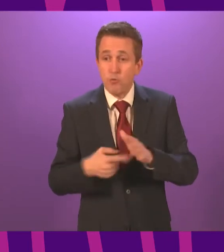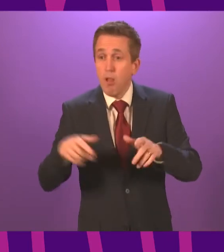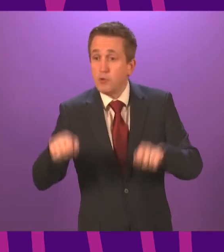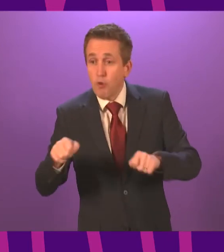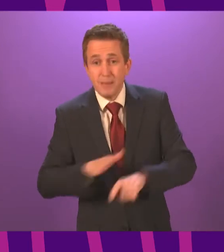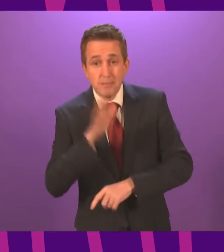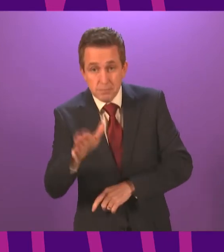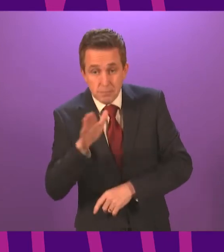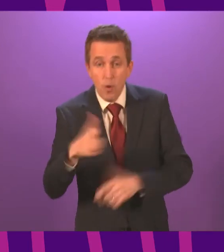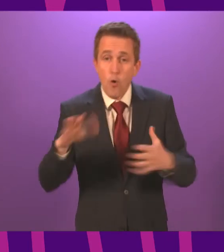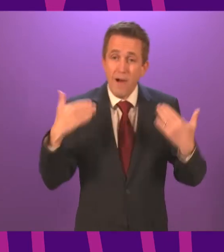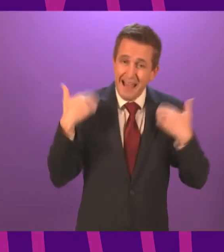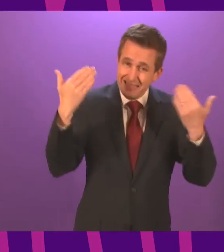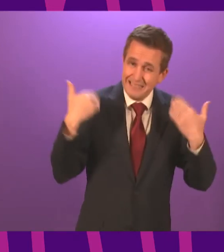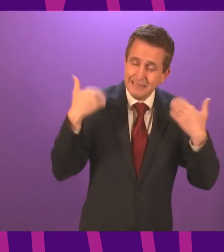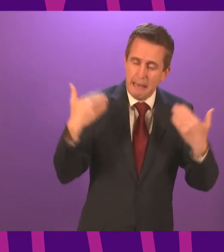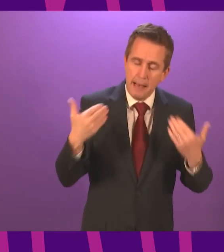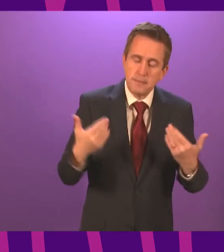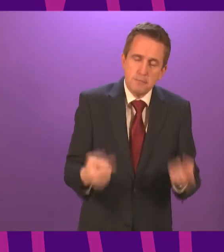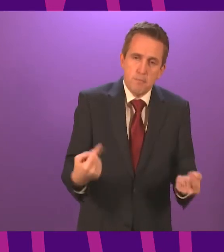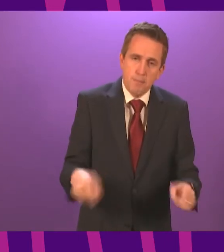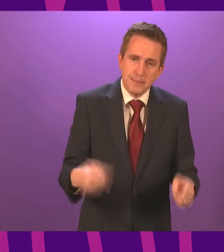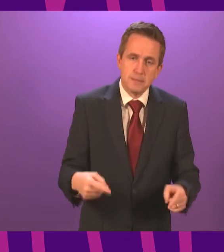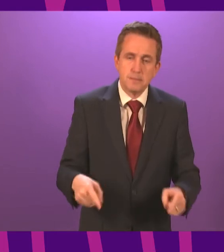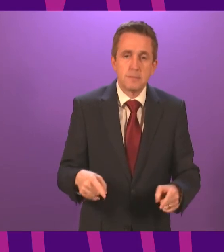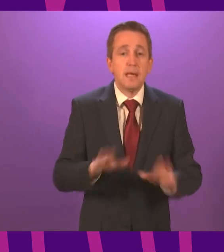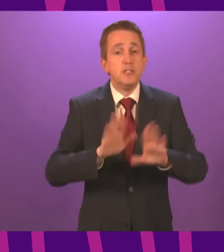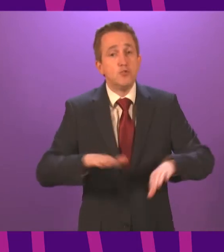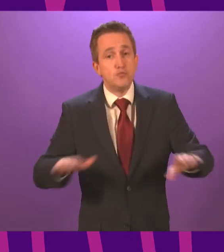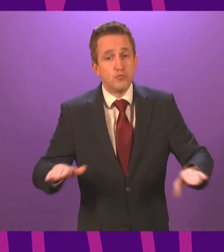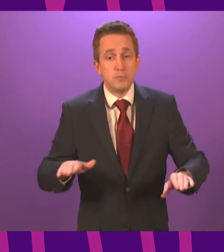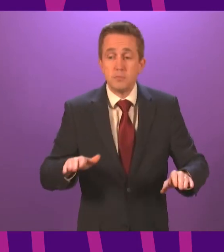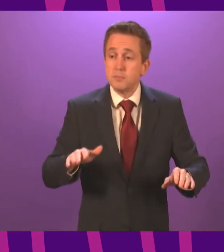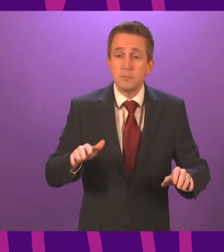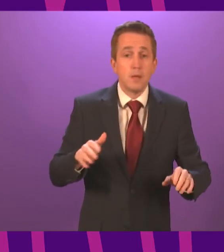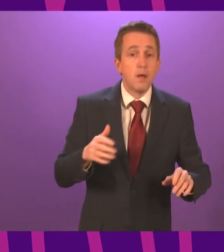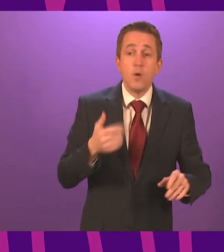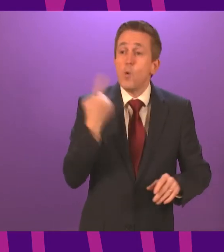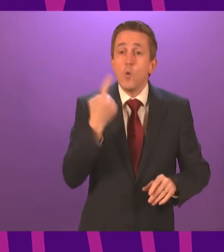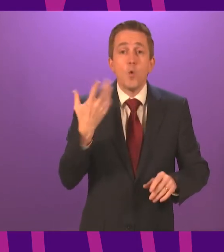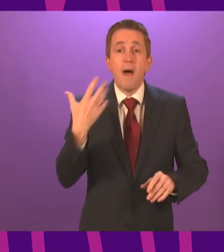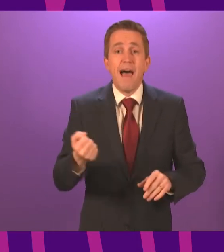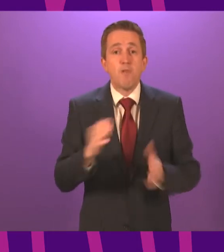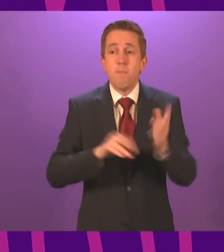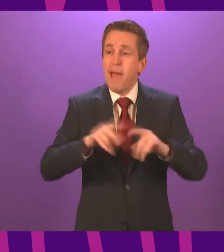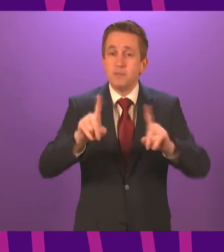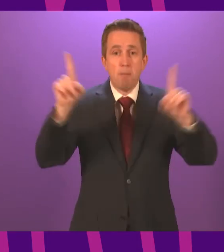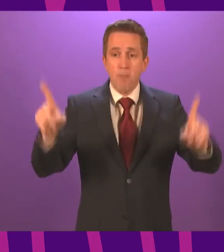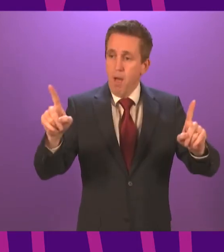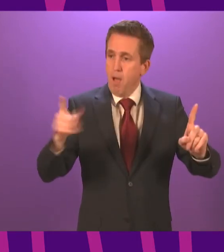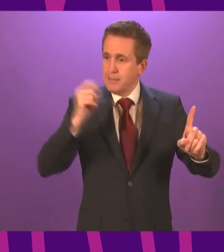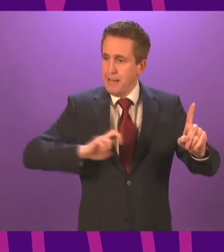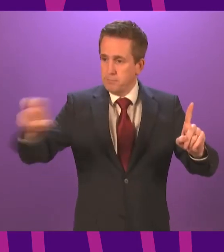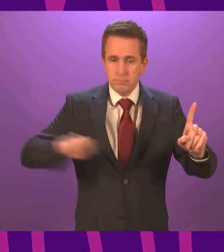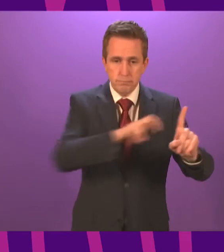to cross out of your local authority to do so. Children can continue to move between their parents' home if they live apart, and will ensure students can return home